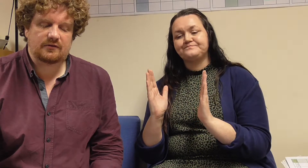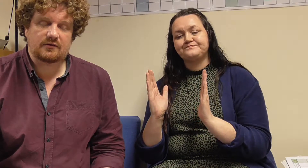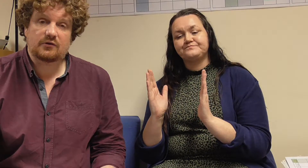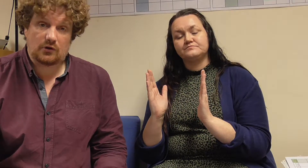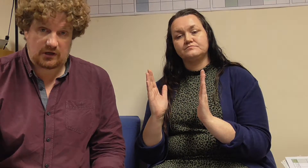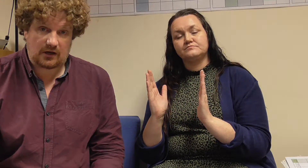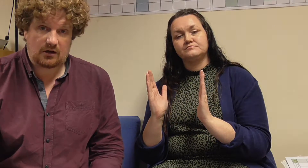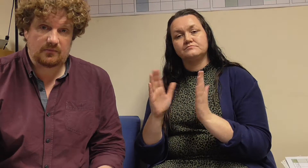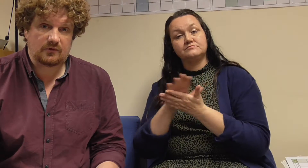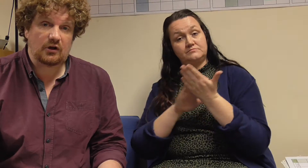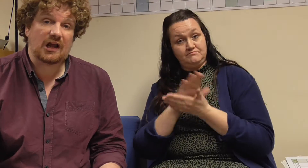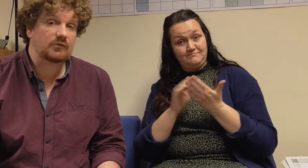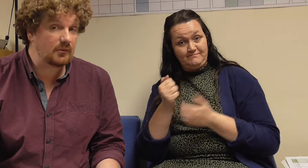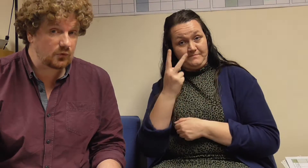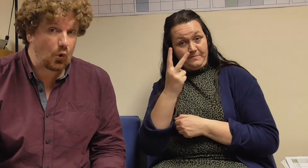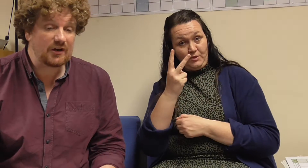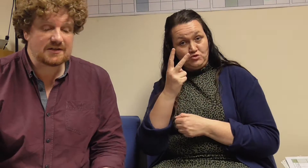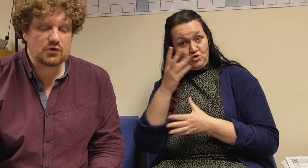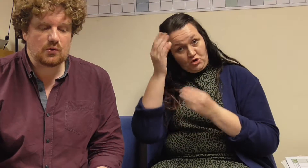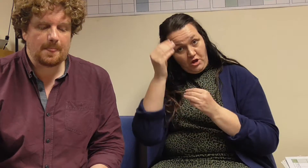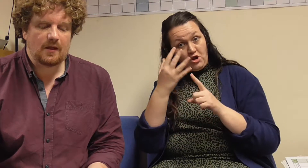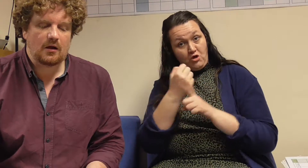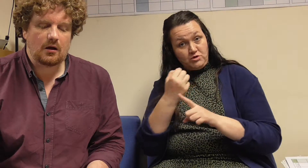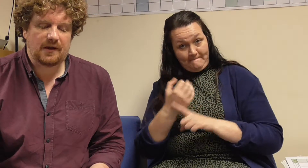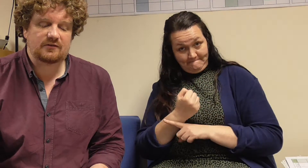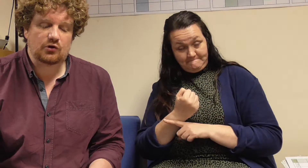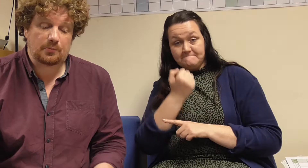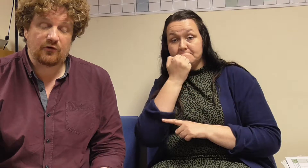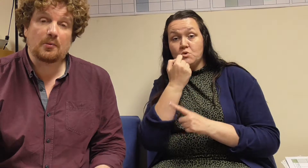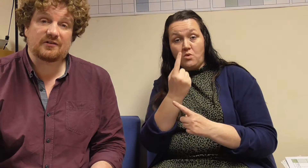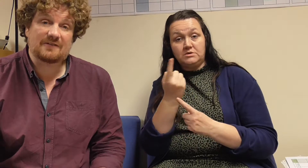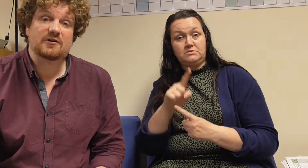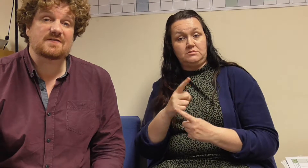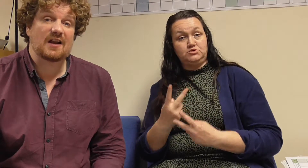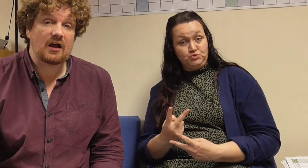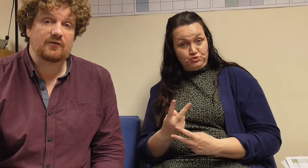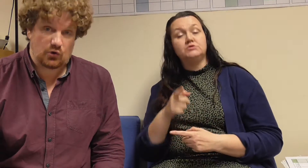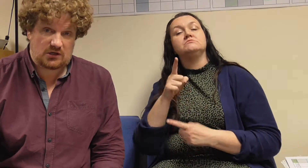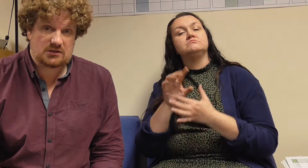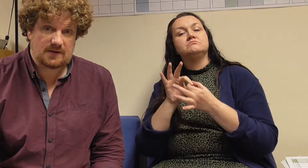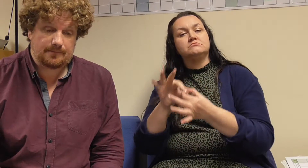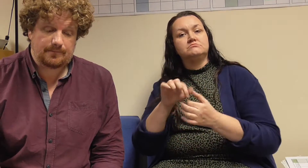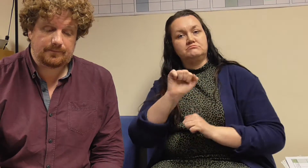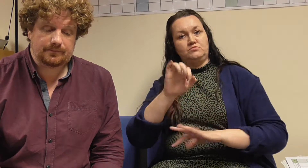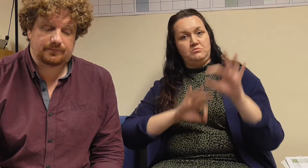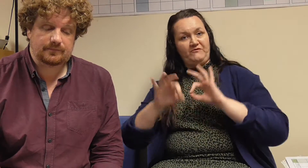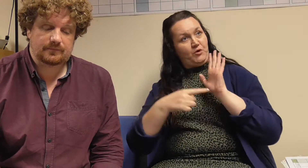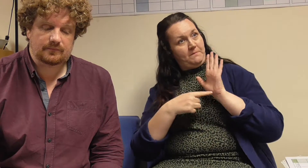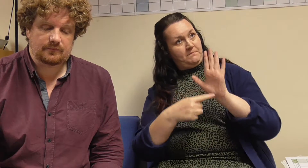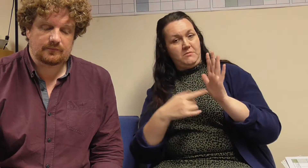And these 2 learning outcomes 1 and 2, are based on your performance in front of a live audience.